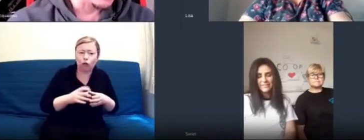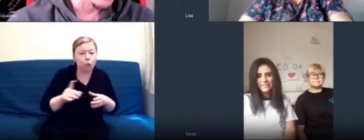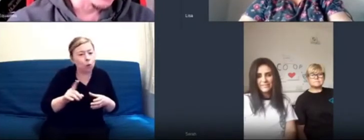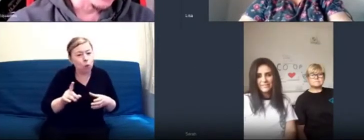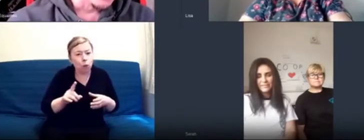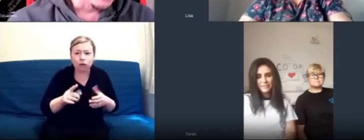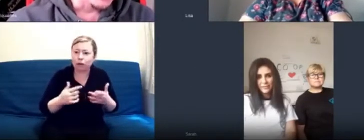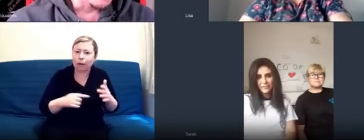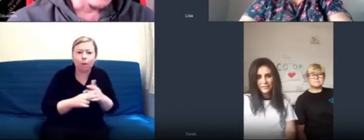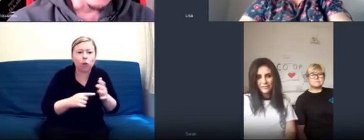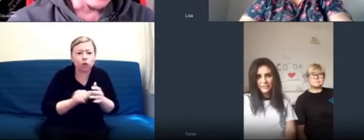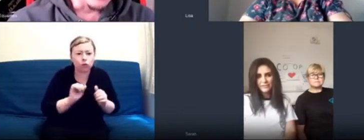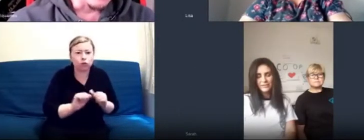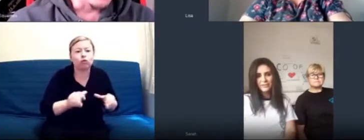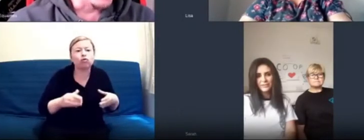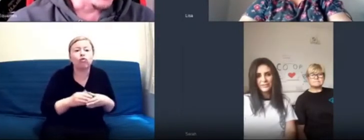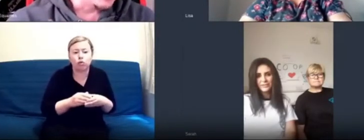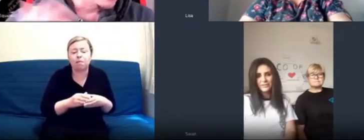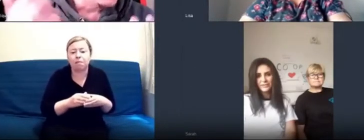what matters. And